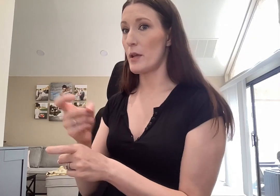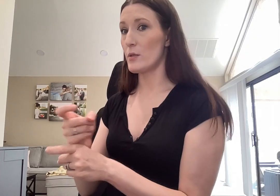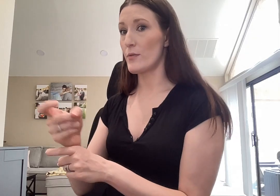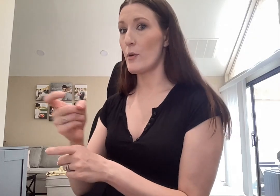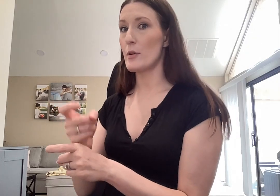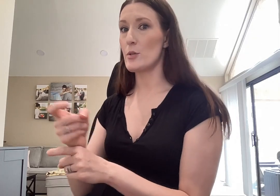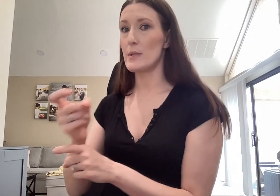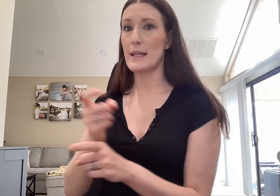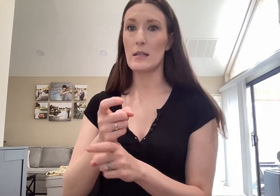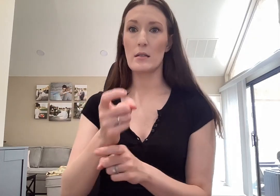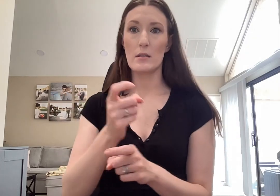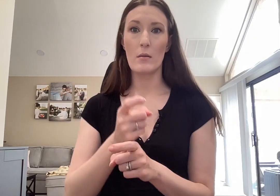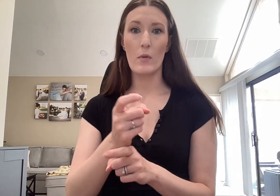goes forward, you tease someone.